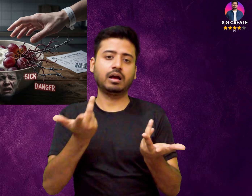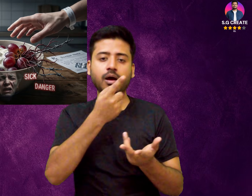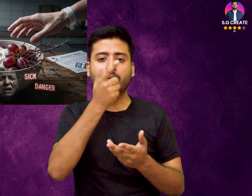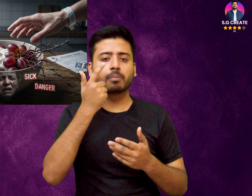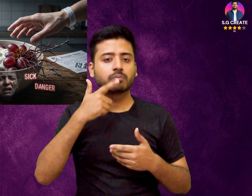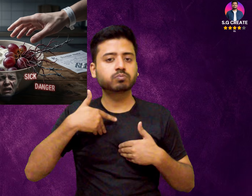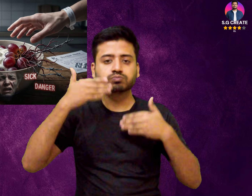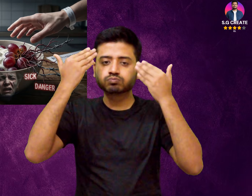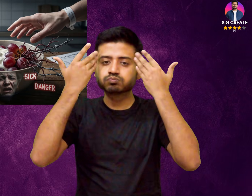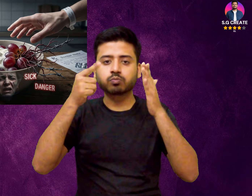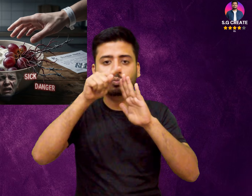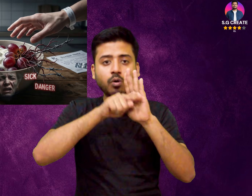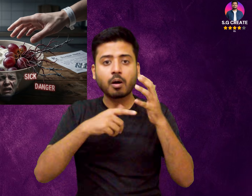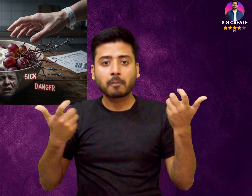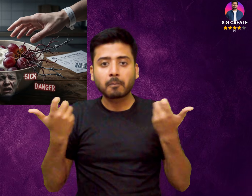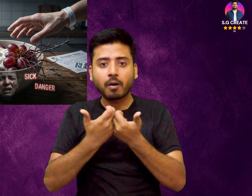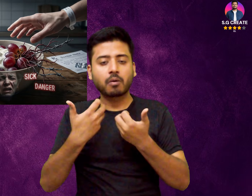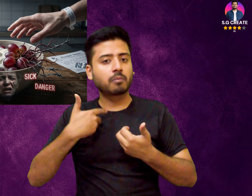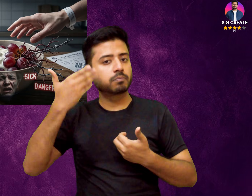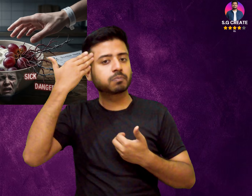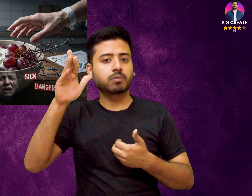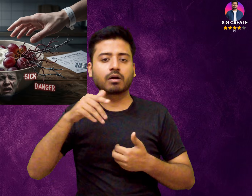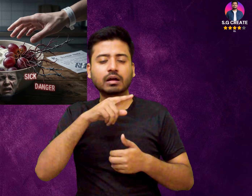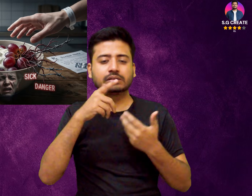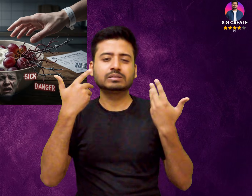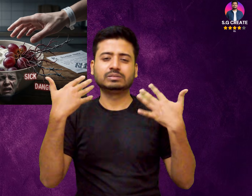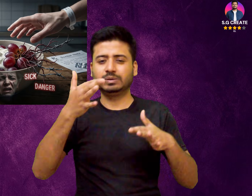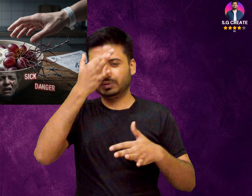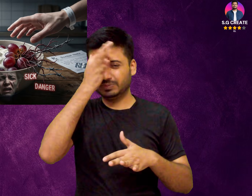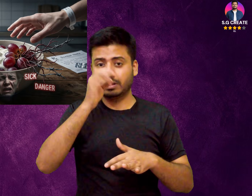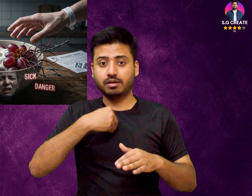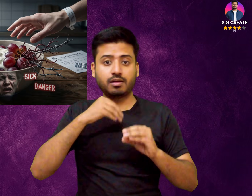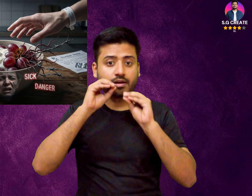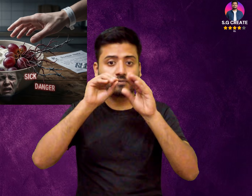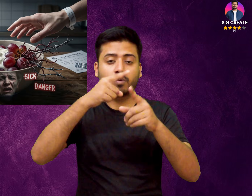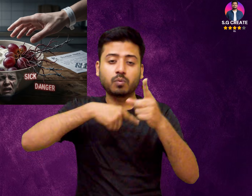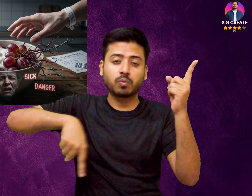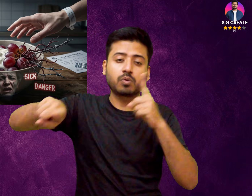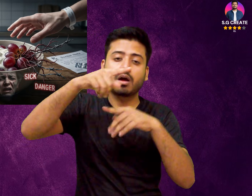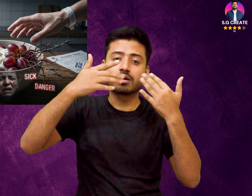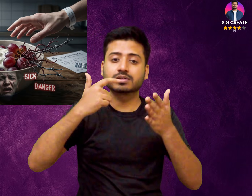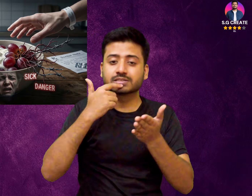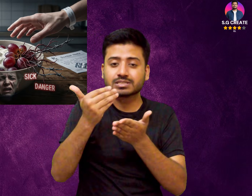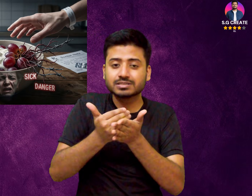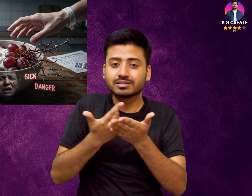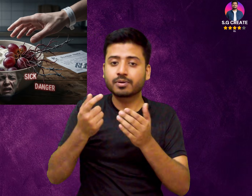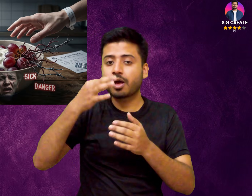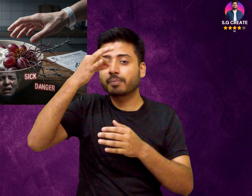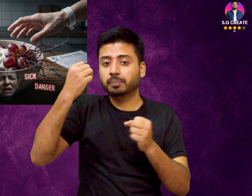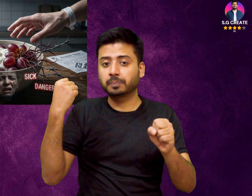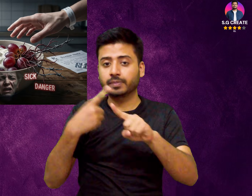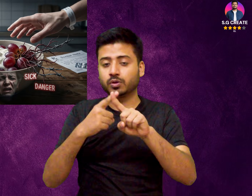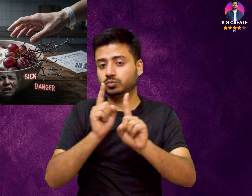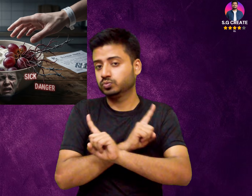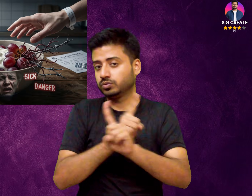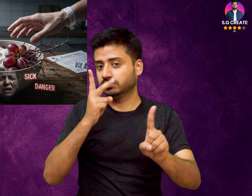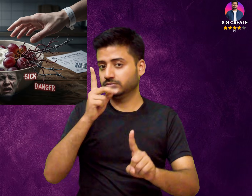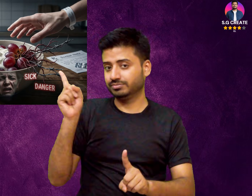and diarrhea. Instagram +4 tip. If you have a sensitive stomach, try eating grapes and curd separately, at